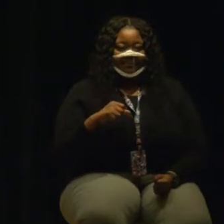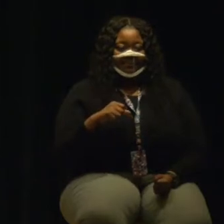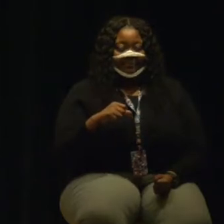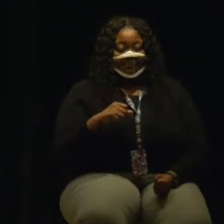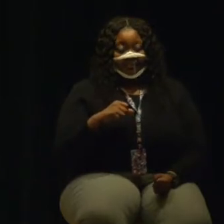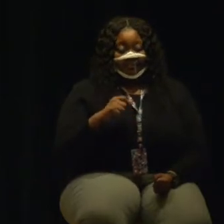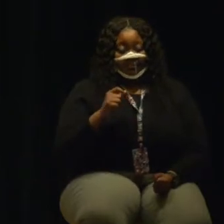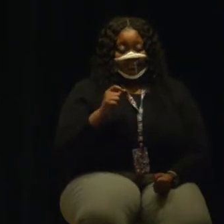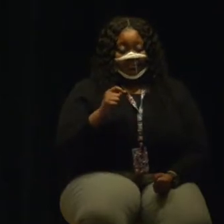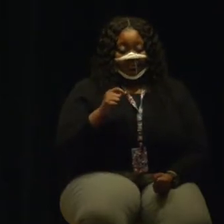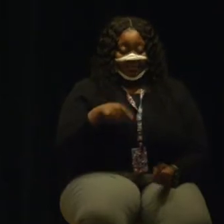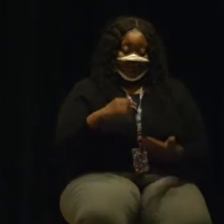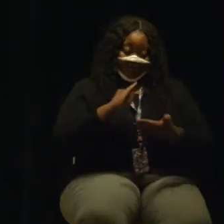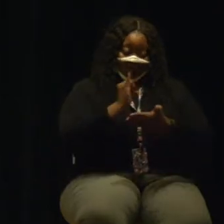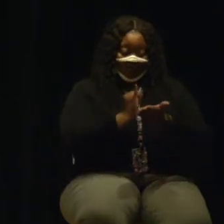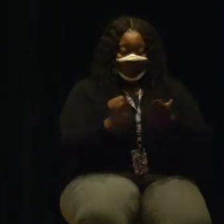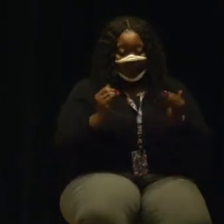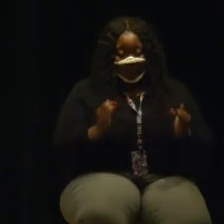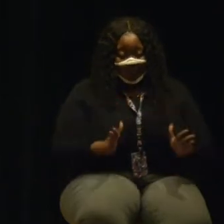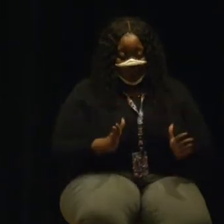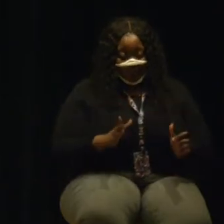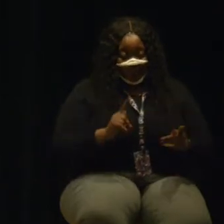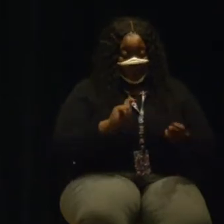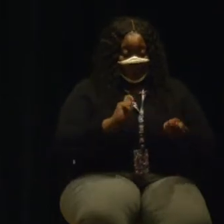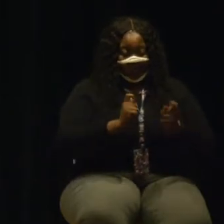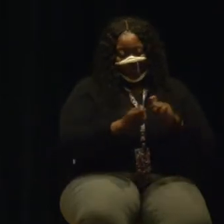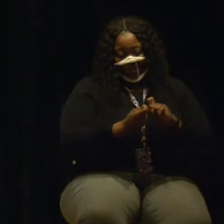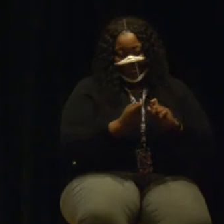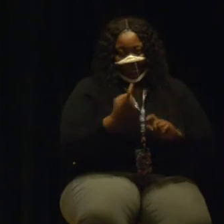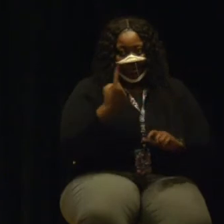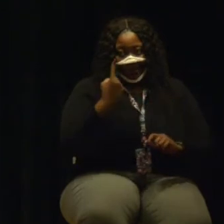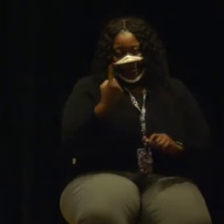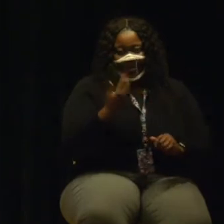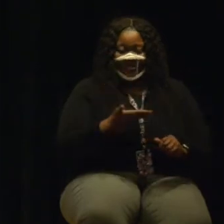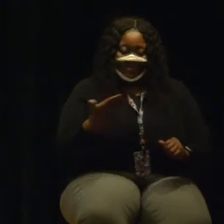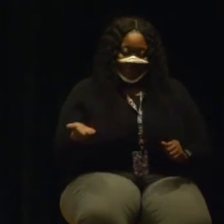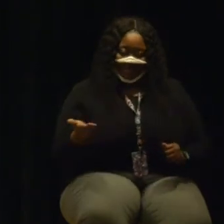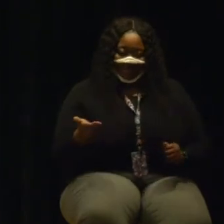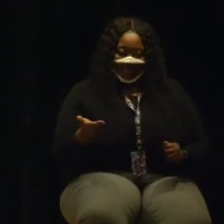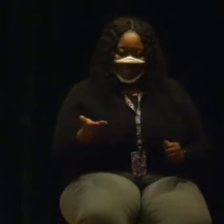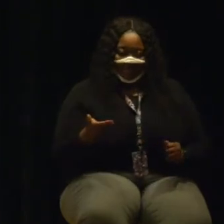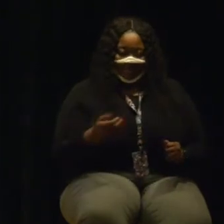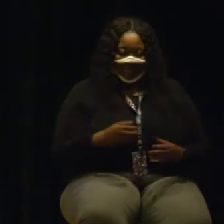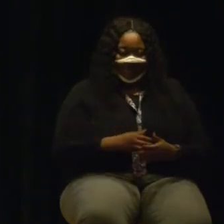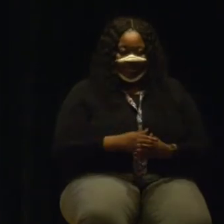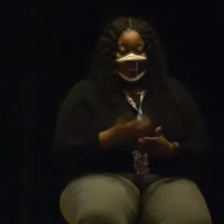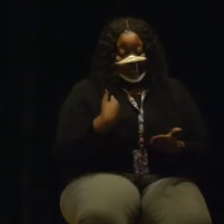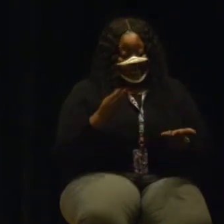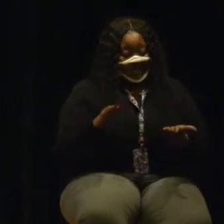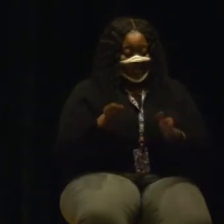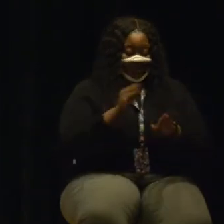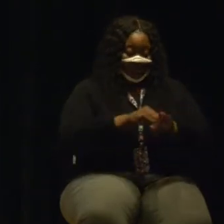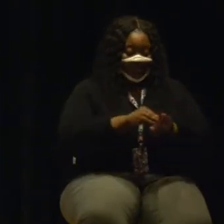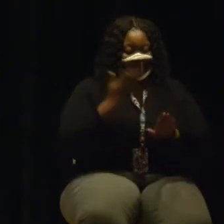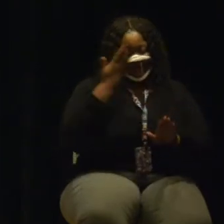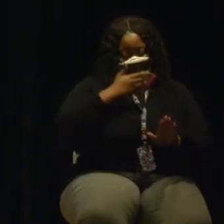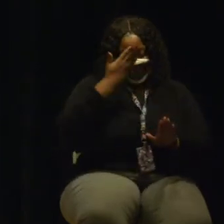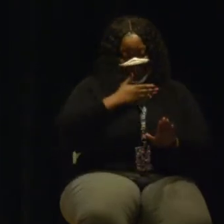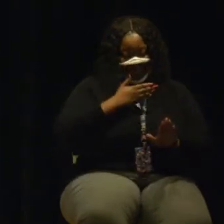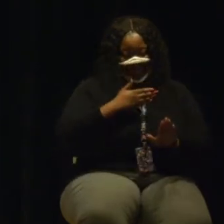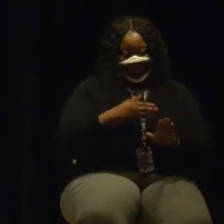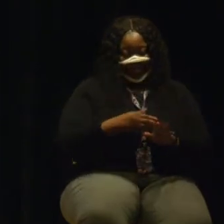the illustrator and I only made one change to the book in terms of facts. And I put a note in the front of it to make clear that we